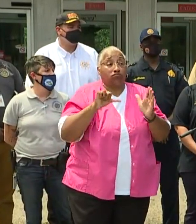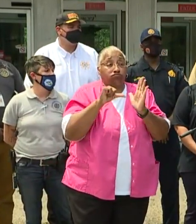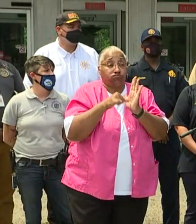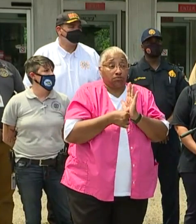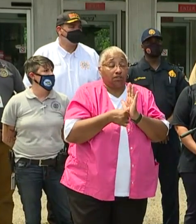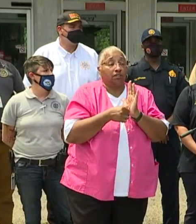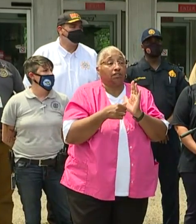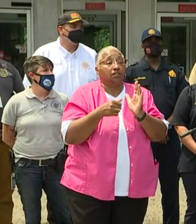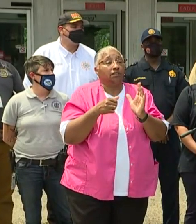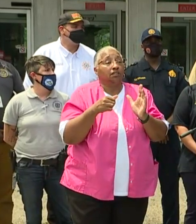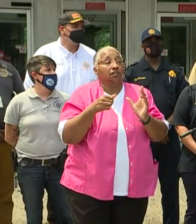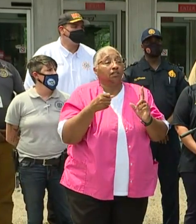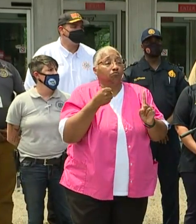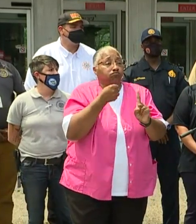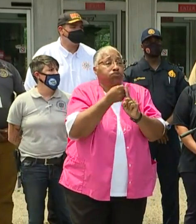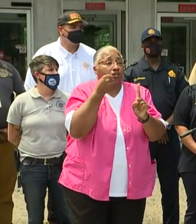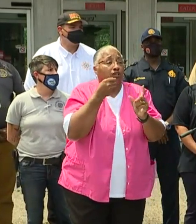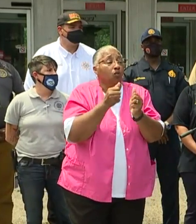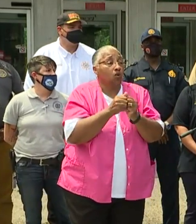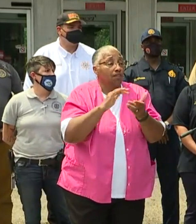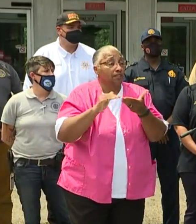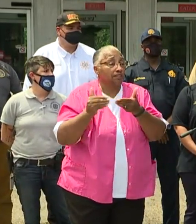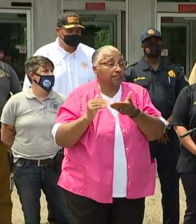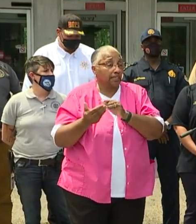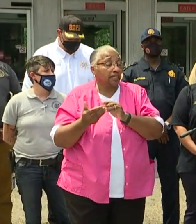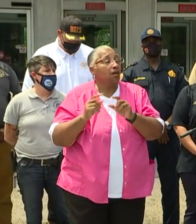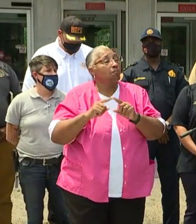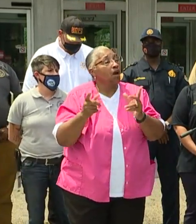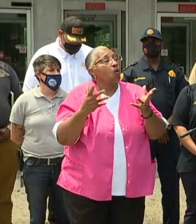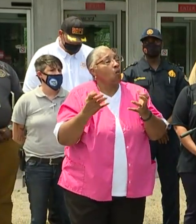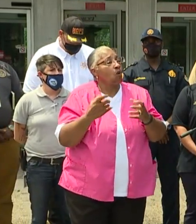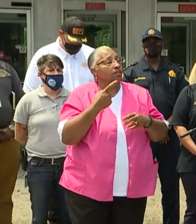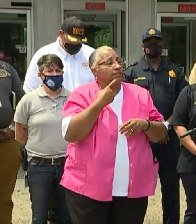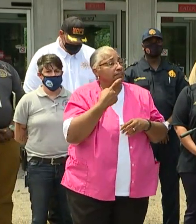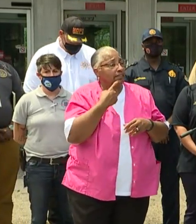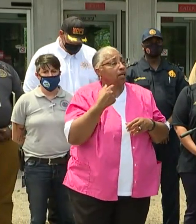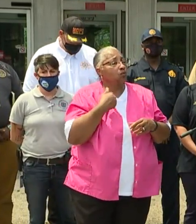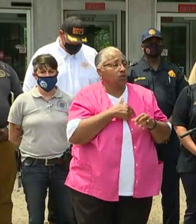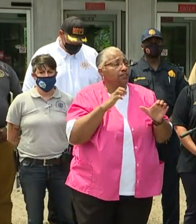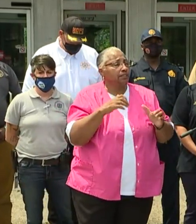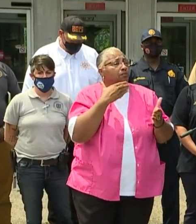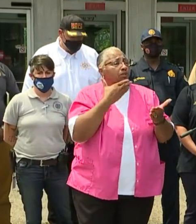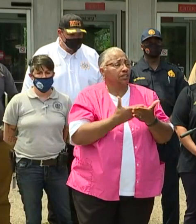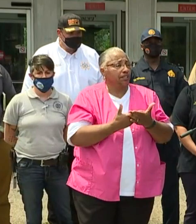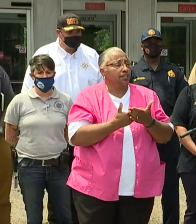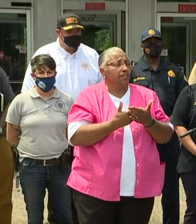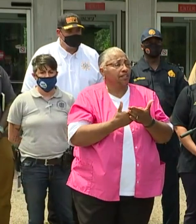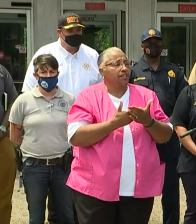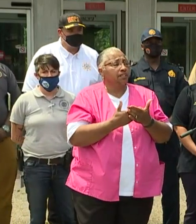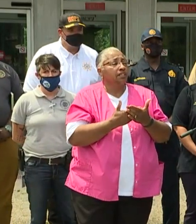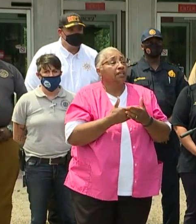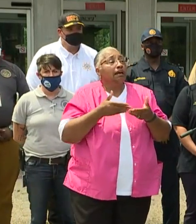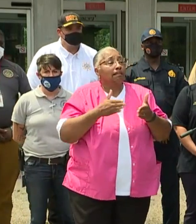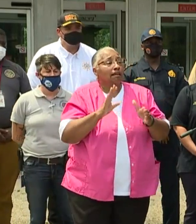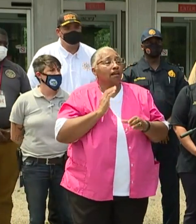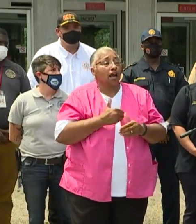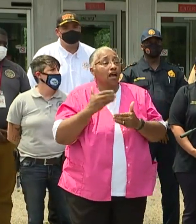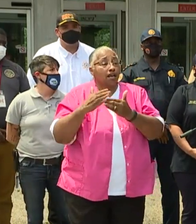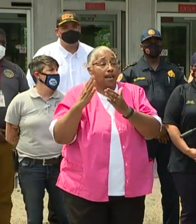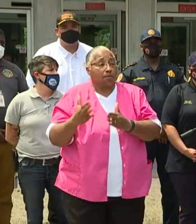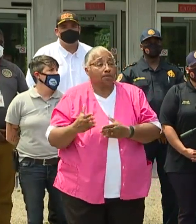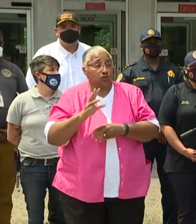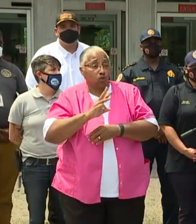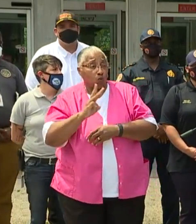a moment to recognize how well we fared given our circumstances, and to let the neighbors to our west who have